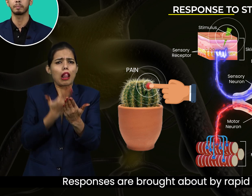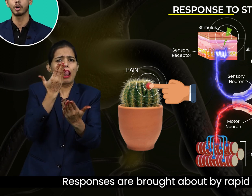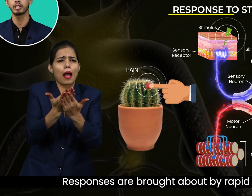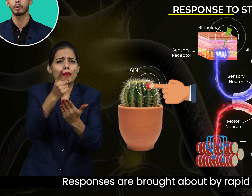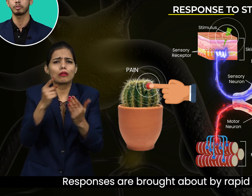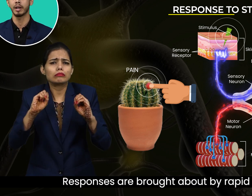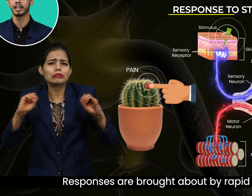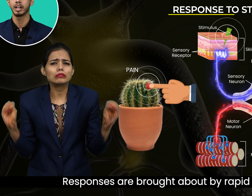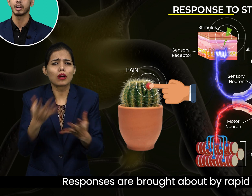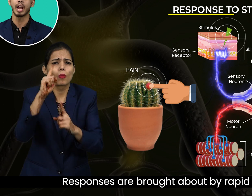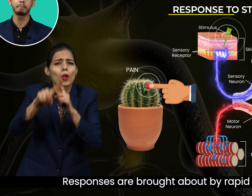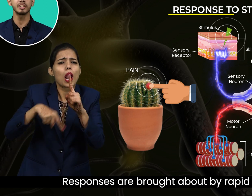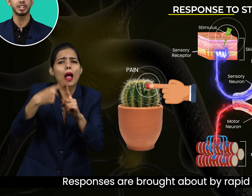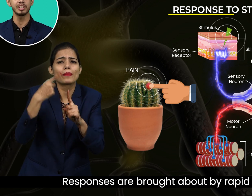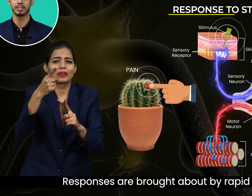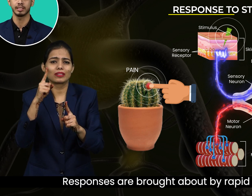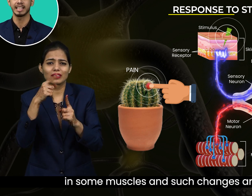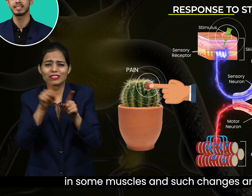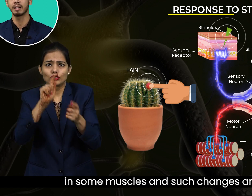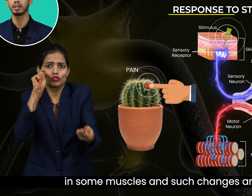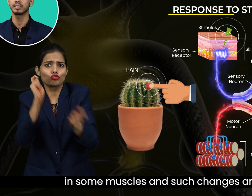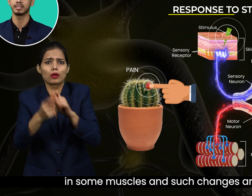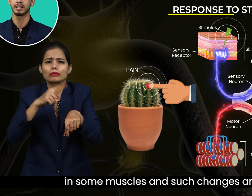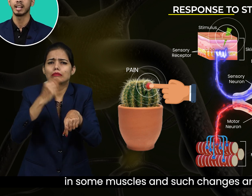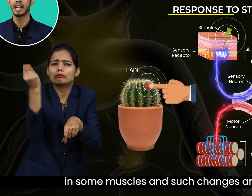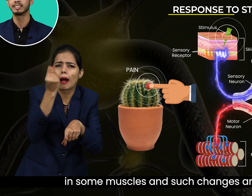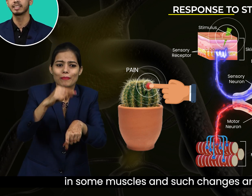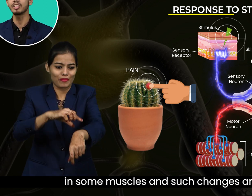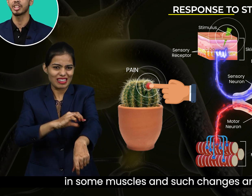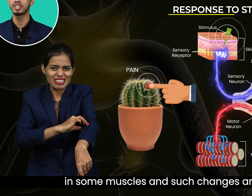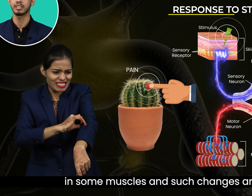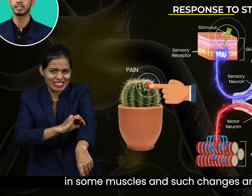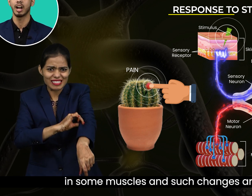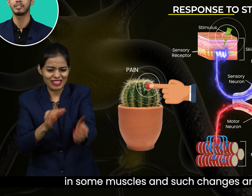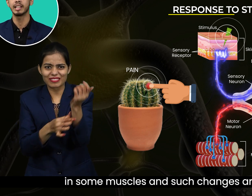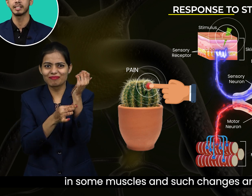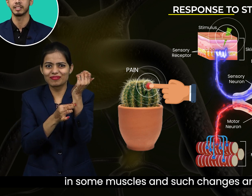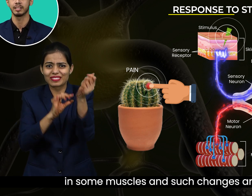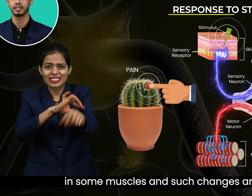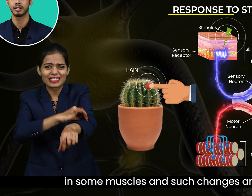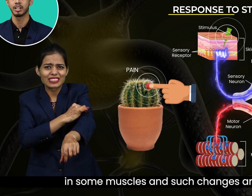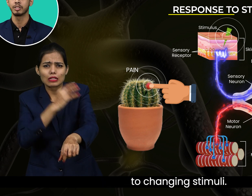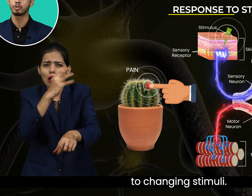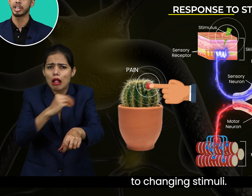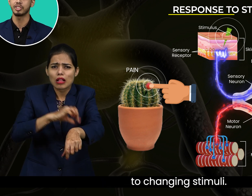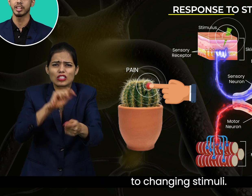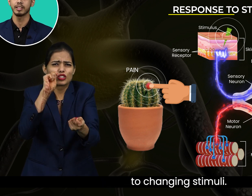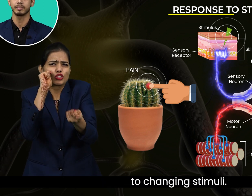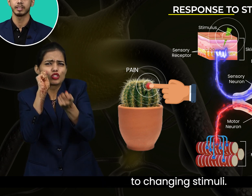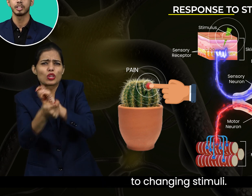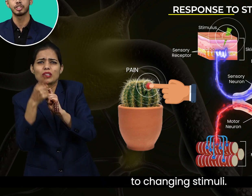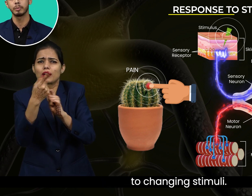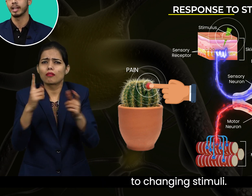Responses are brought about by rapid changes in some muscles, and such changes are related to